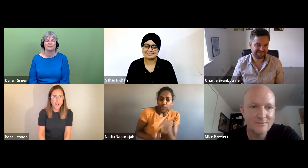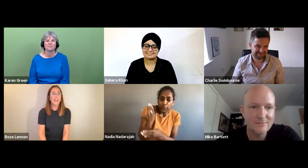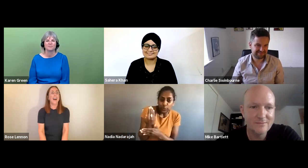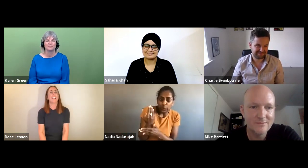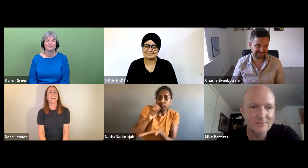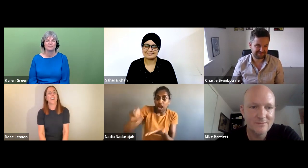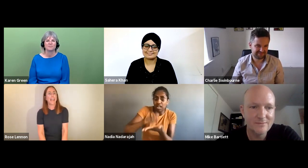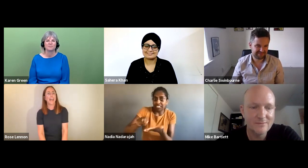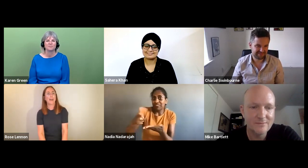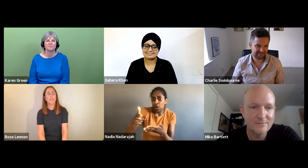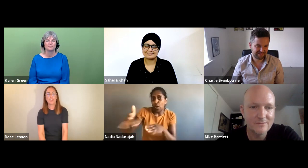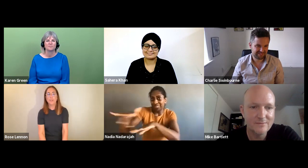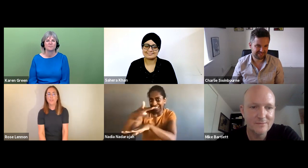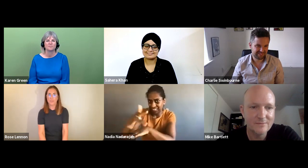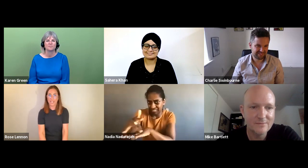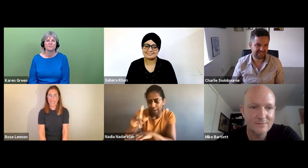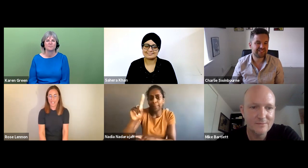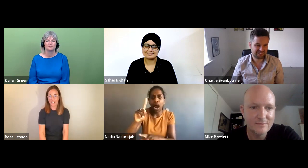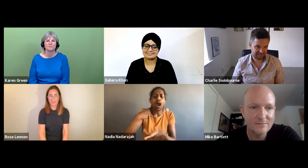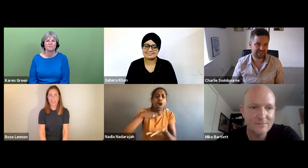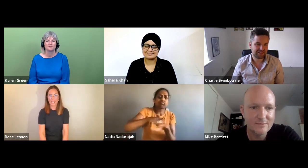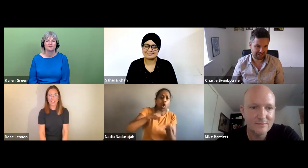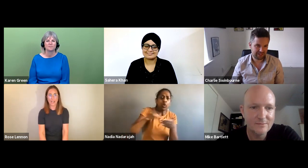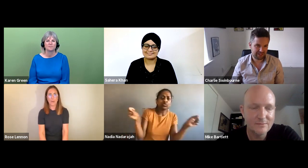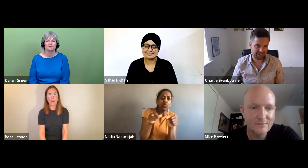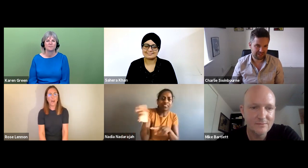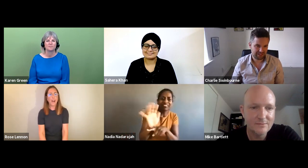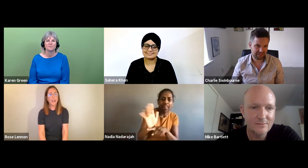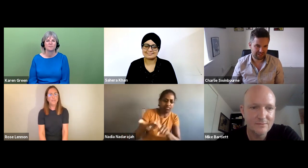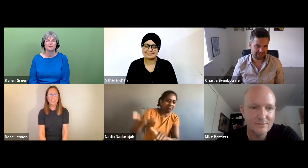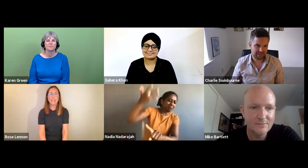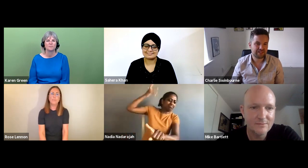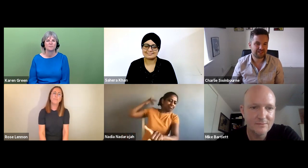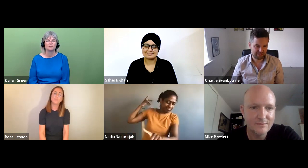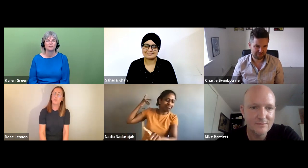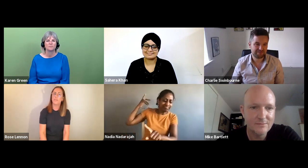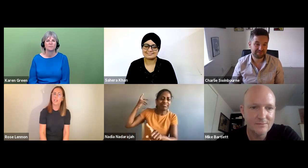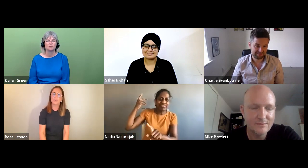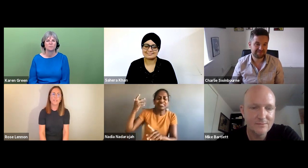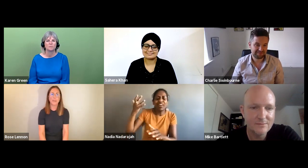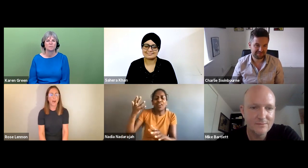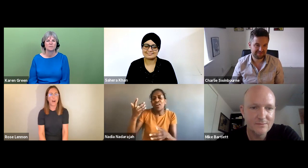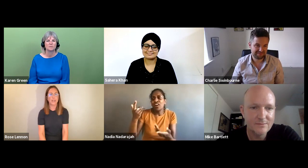Nadarajah, and I am new to writing actually for theatre, but I've written some short films in the